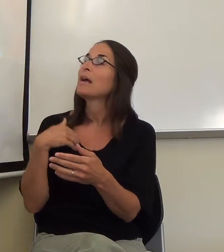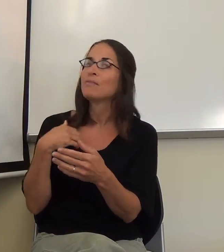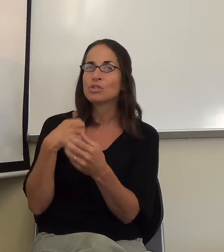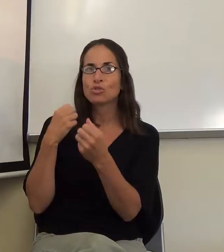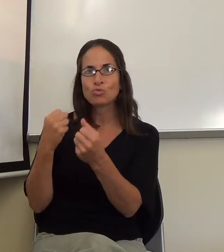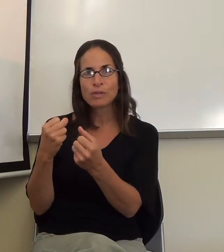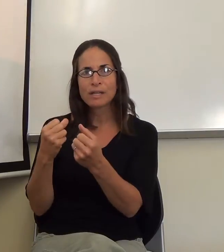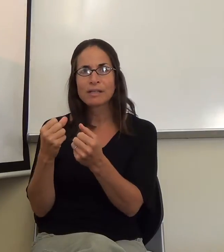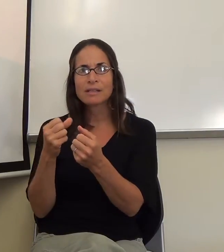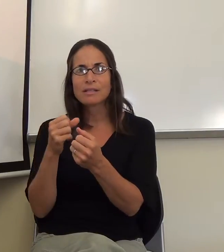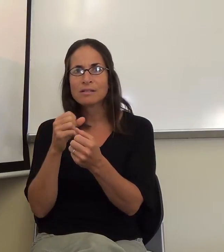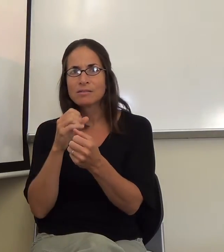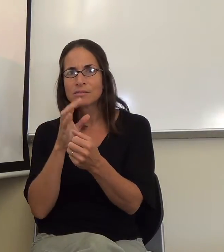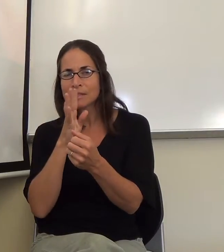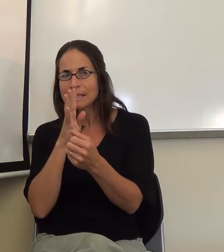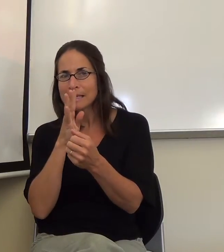can sound that out. All